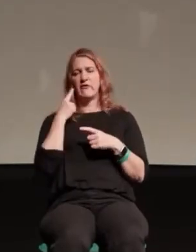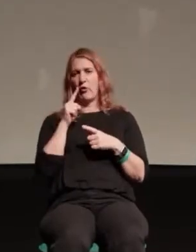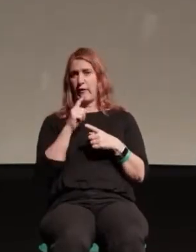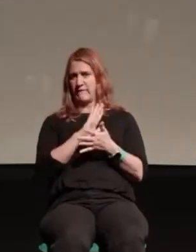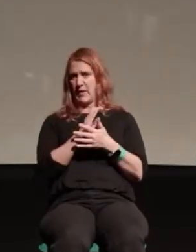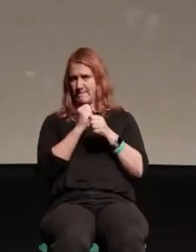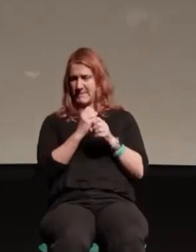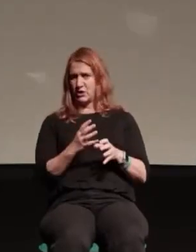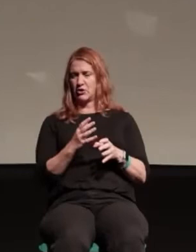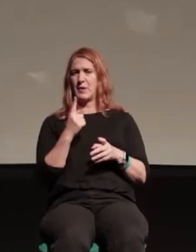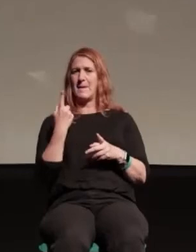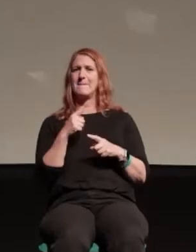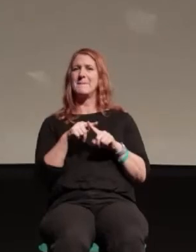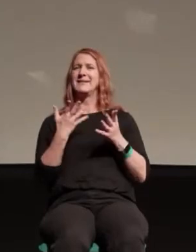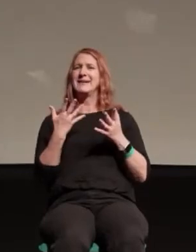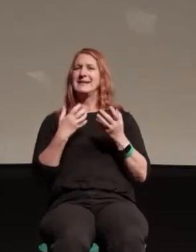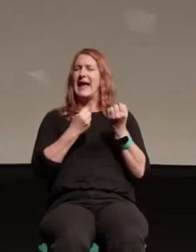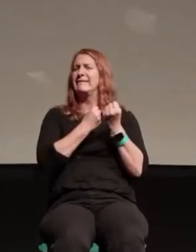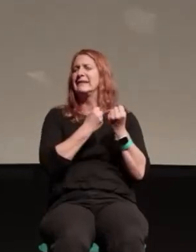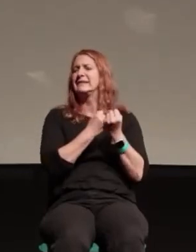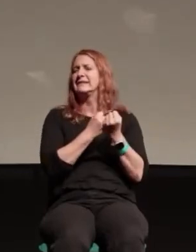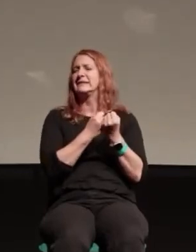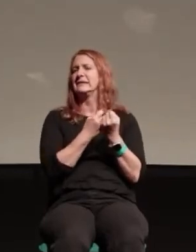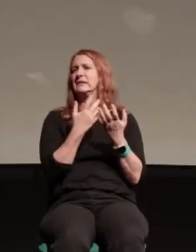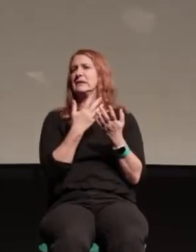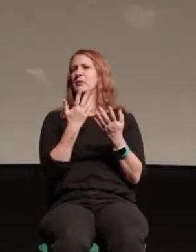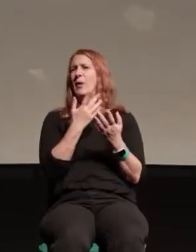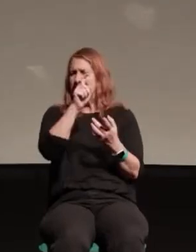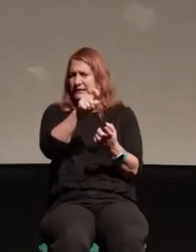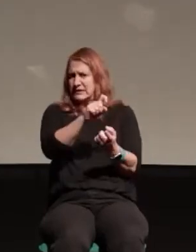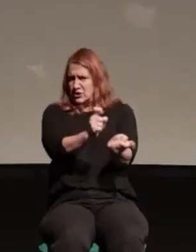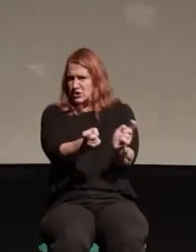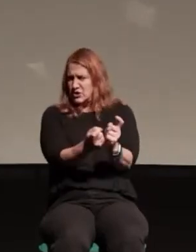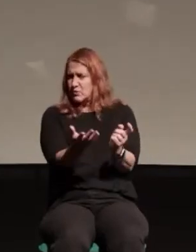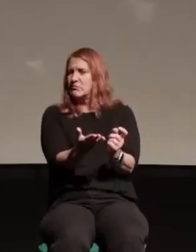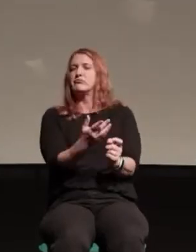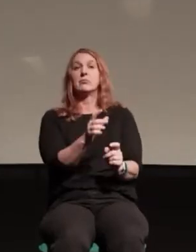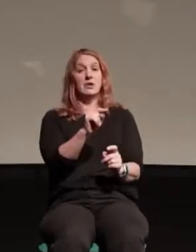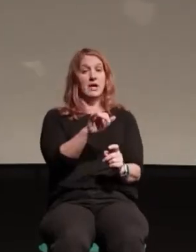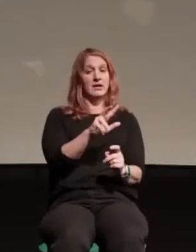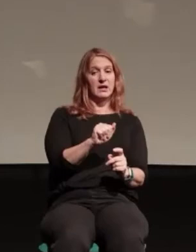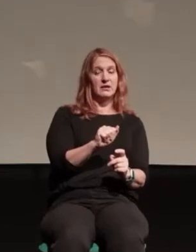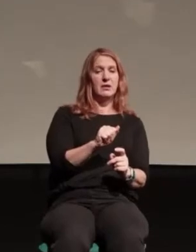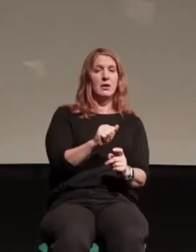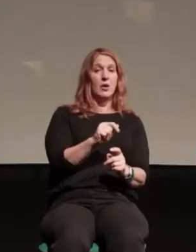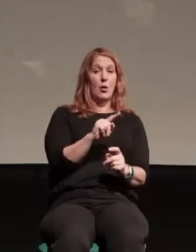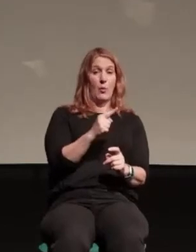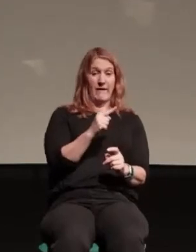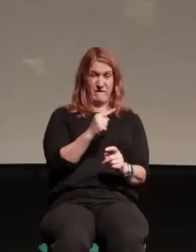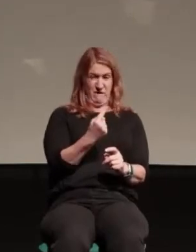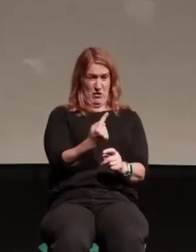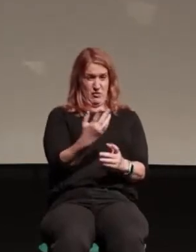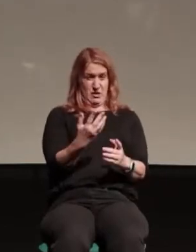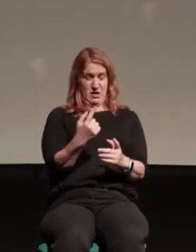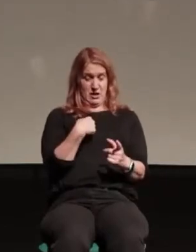this ban against advocacy is still what has changed perhaps there? Well, one of the first things I did when I came into this role a few